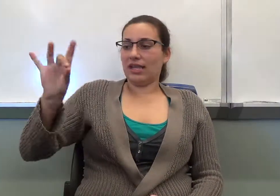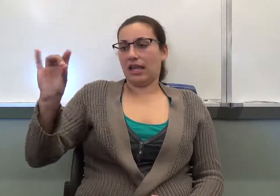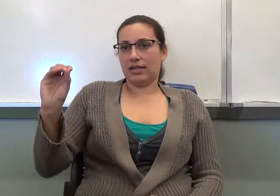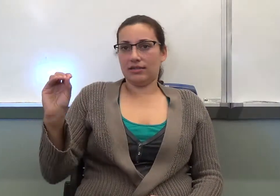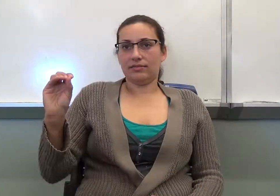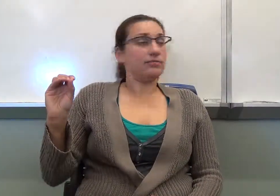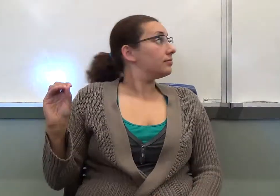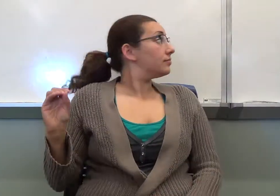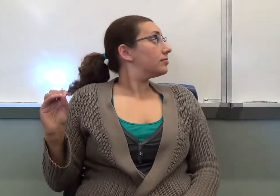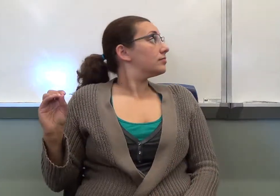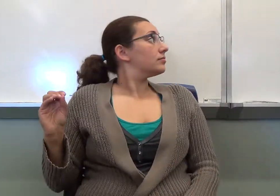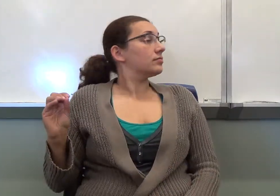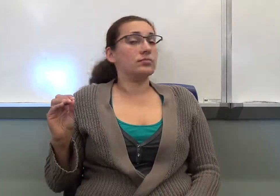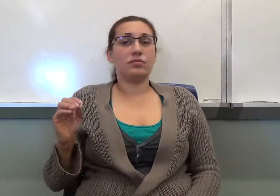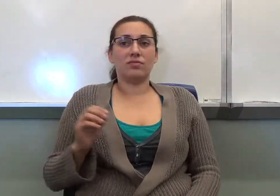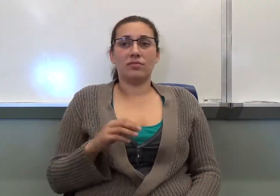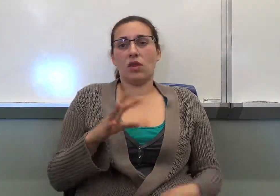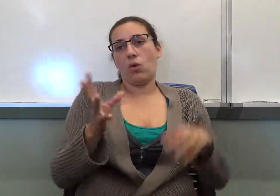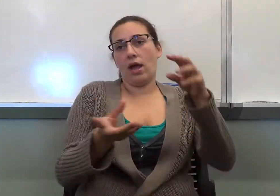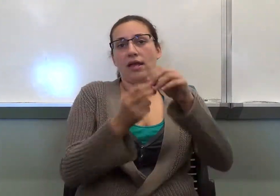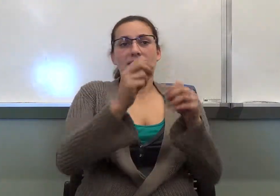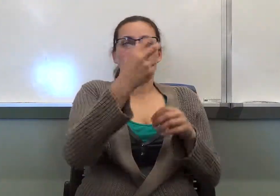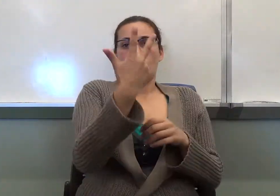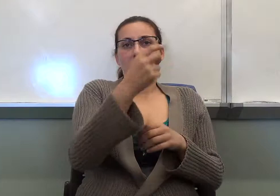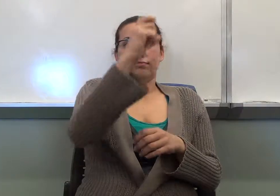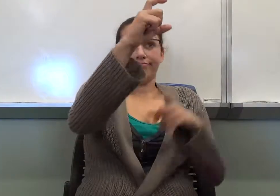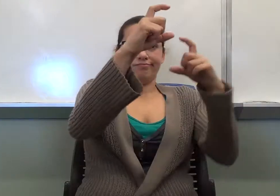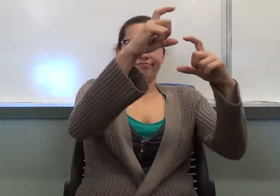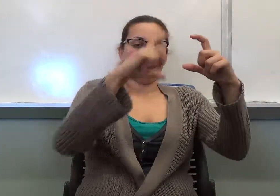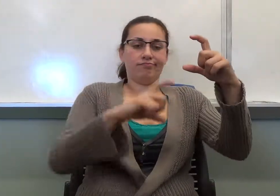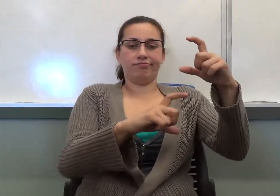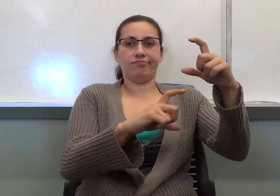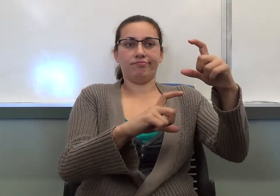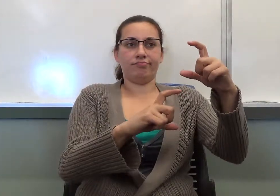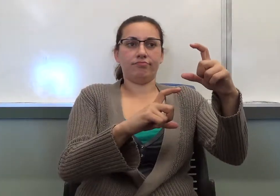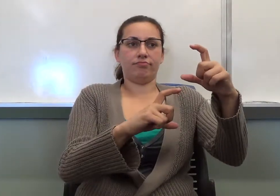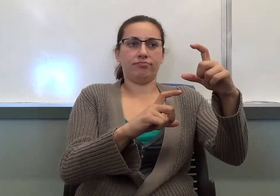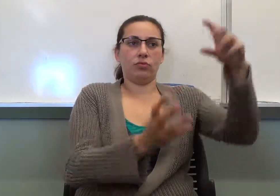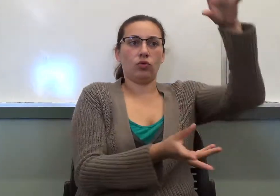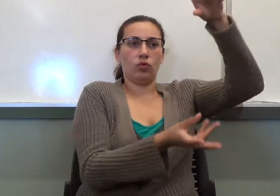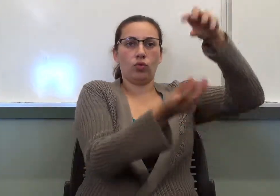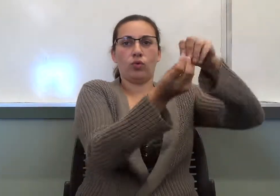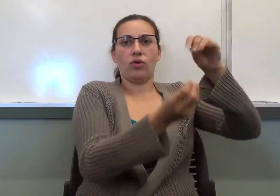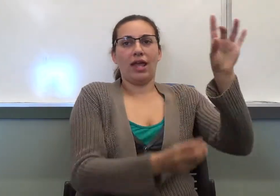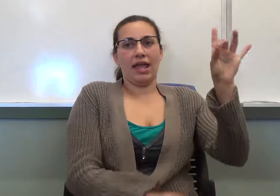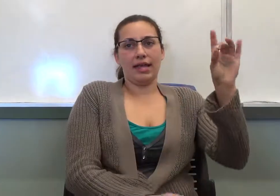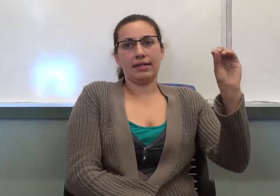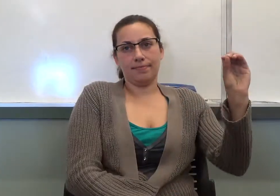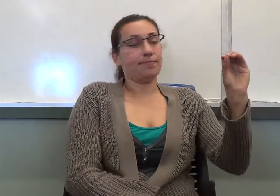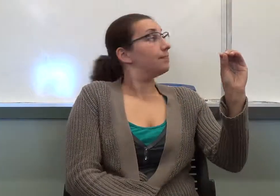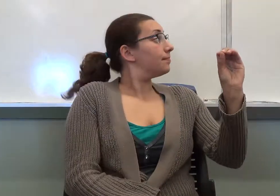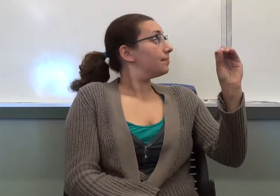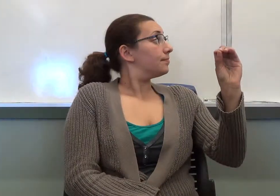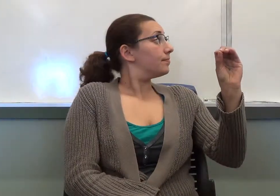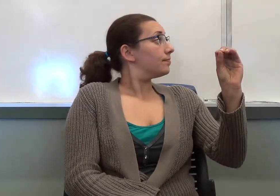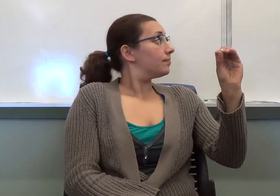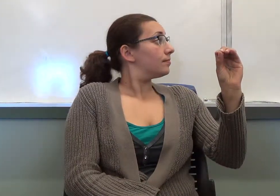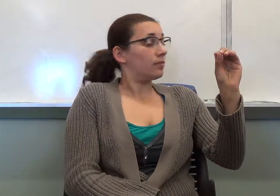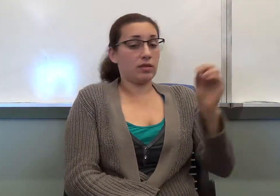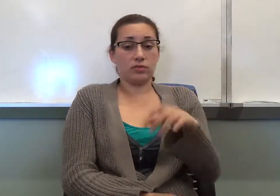it. Add those 3 things together and you get 80 over here. Okay? These two obviously add to 60, so this